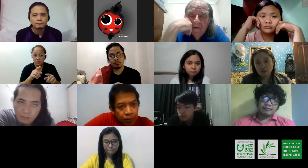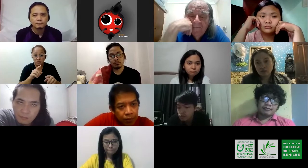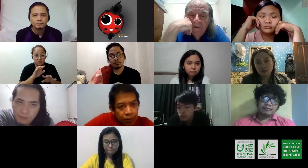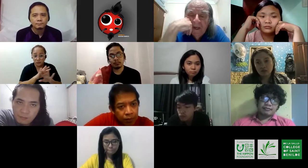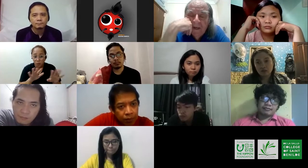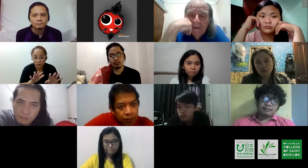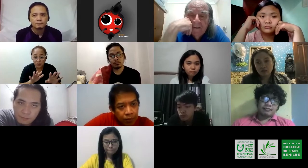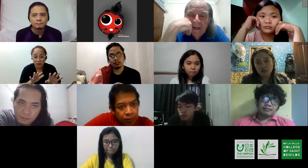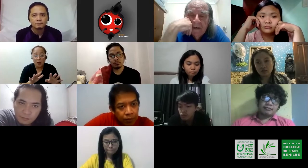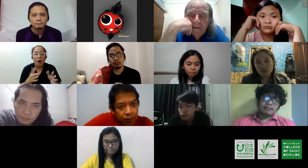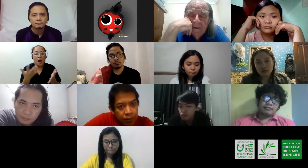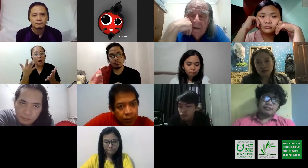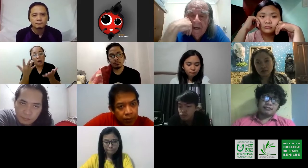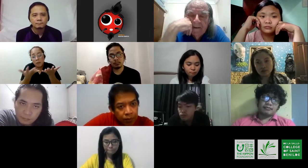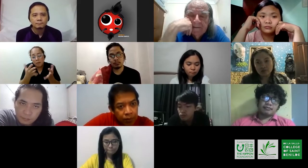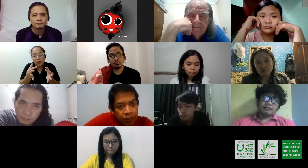fully understand that.